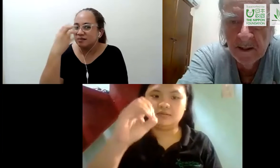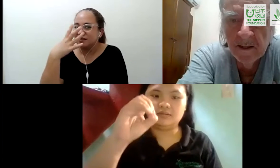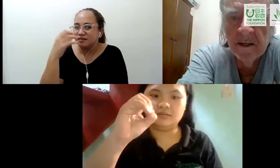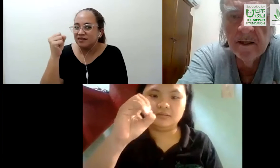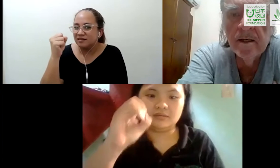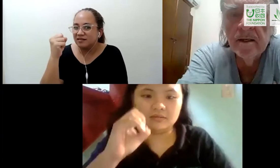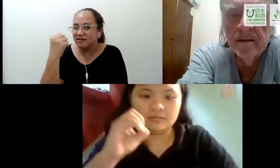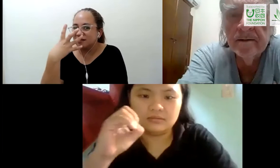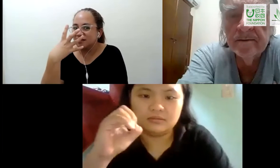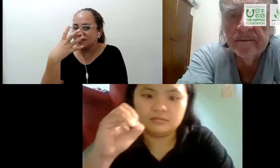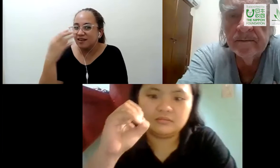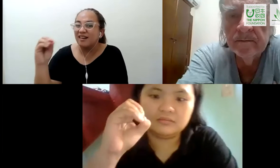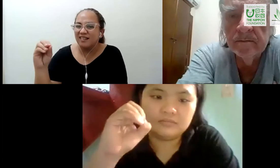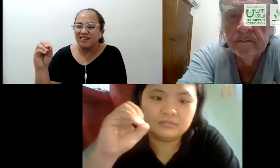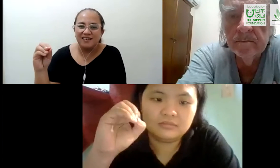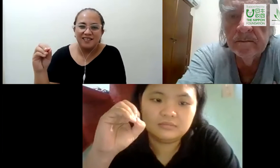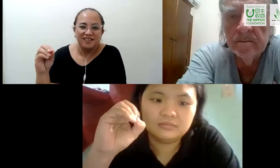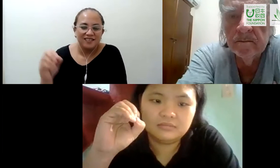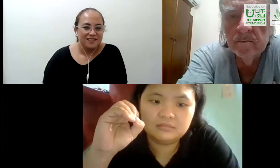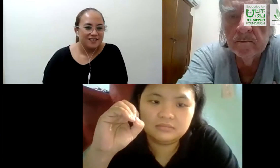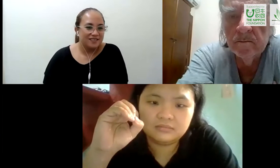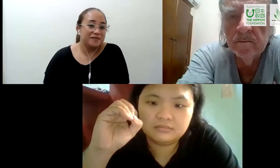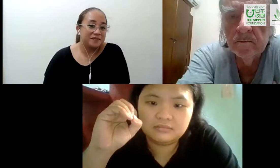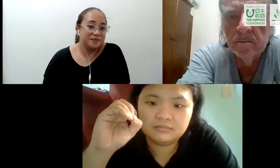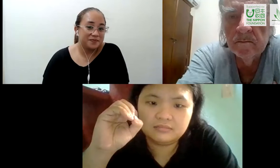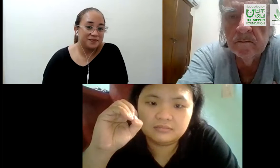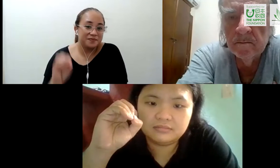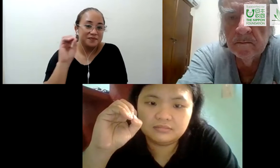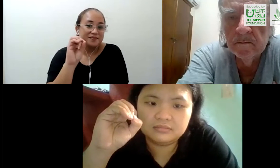Jasmine saying it has a different hand shape at the start.